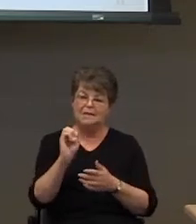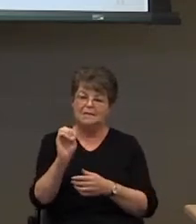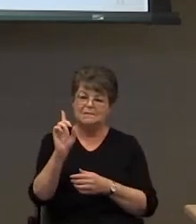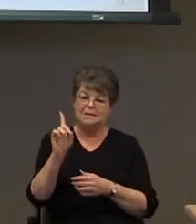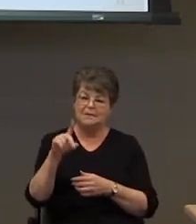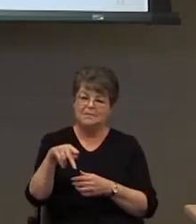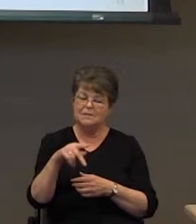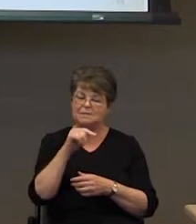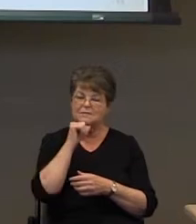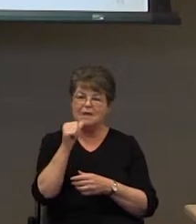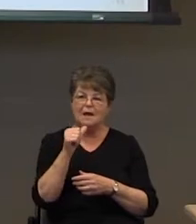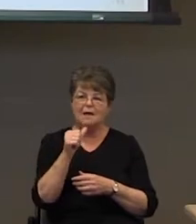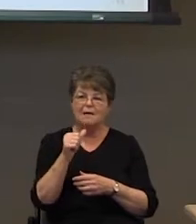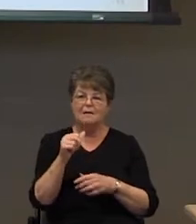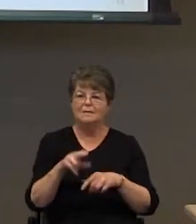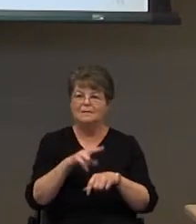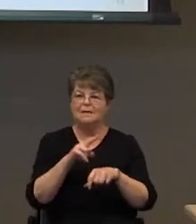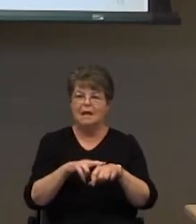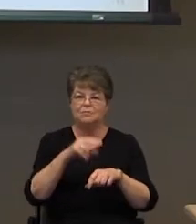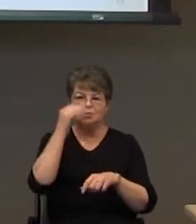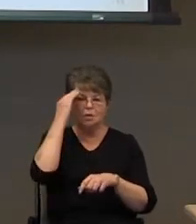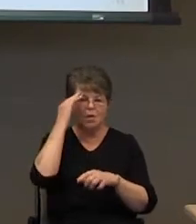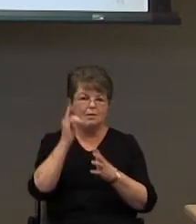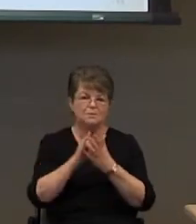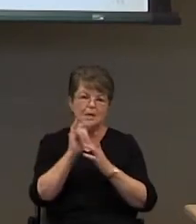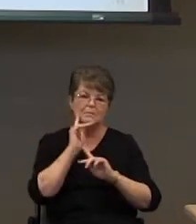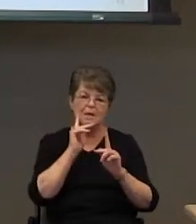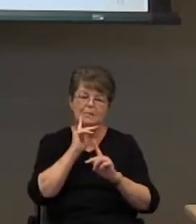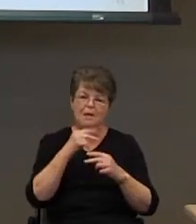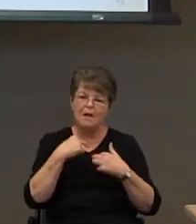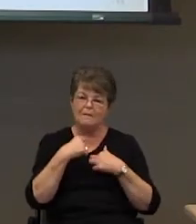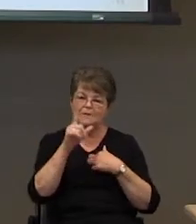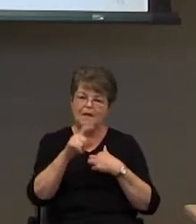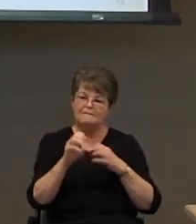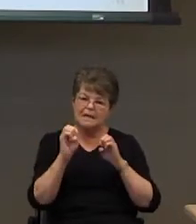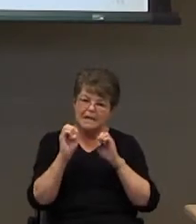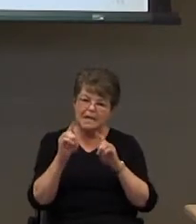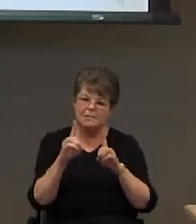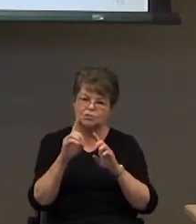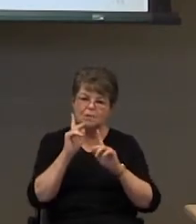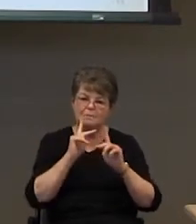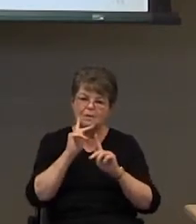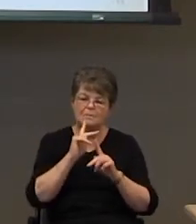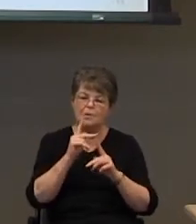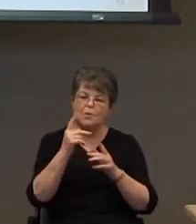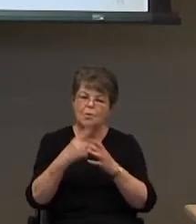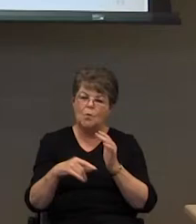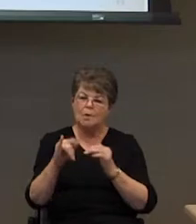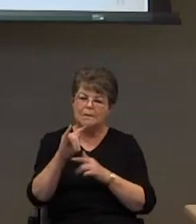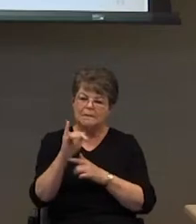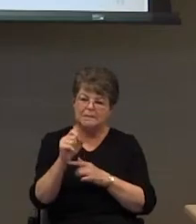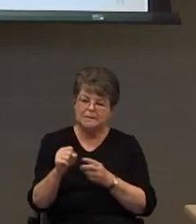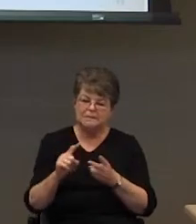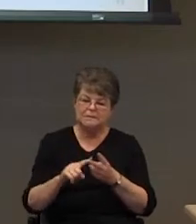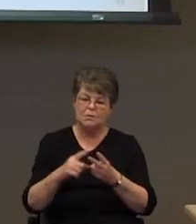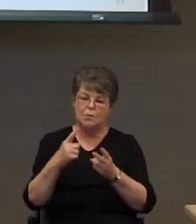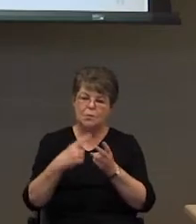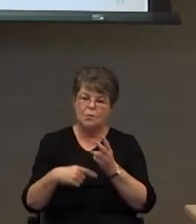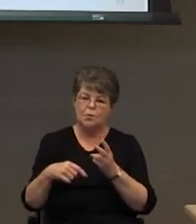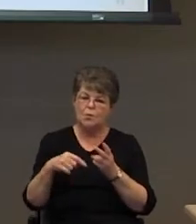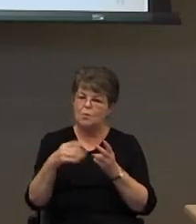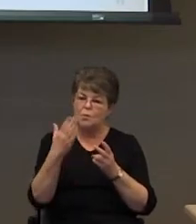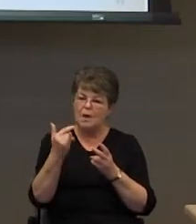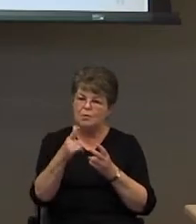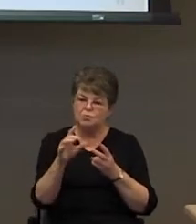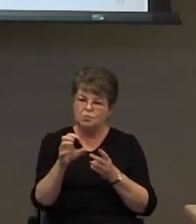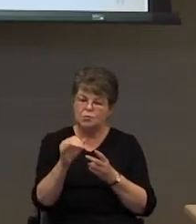development is not intrinsically natural knowledge that people have. You have to educate them on what it is, why you need to do it, what benefits that they get out of it.